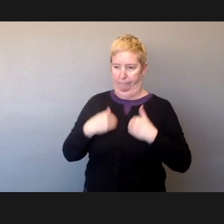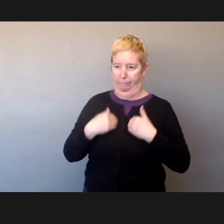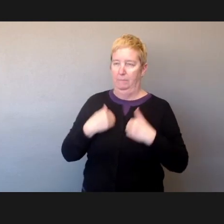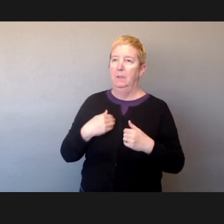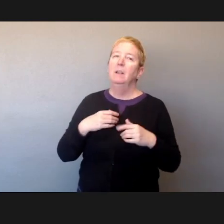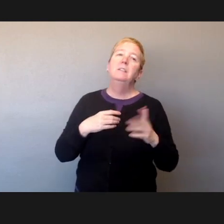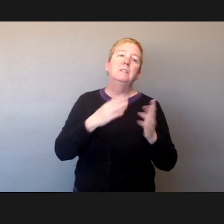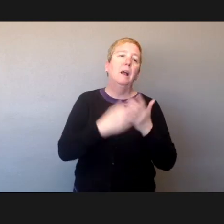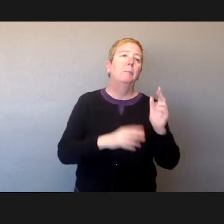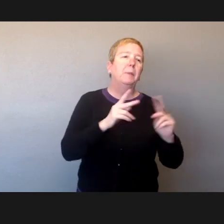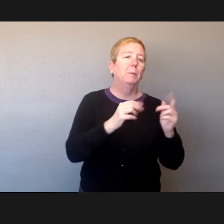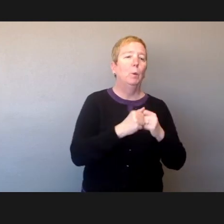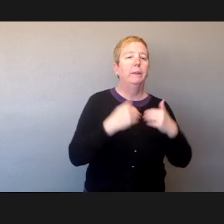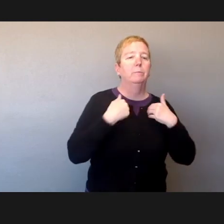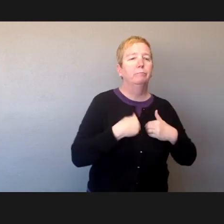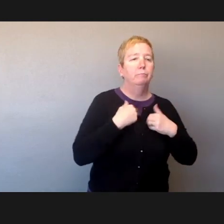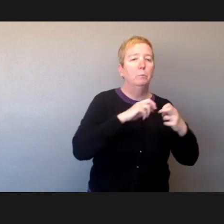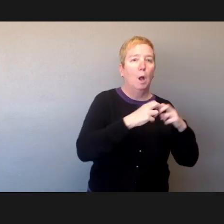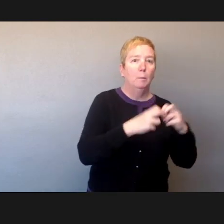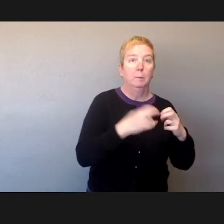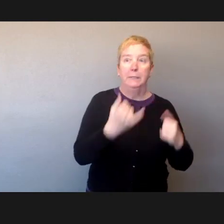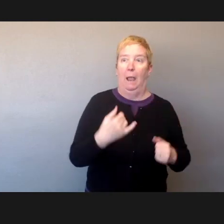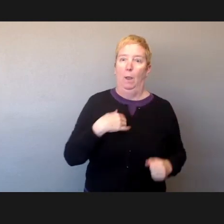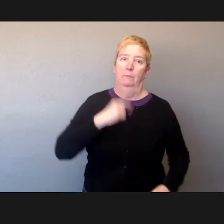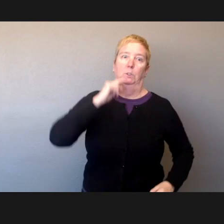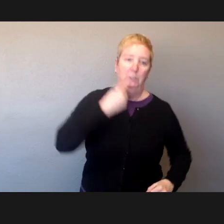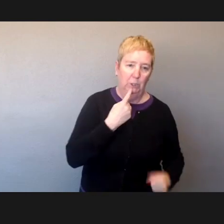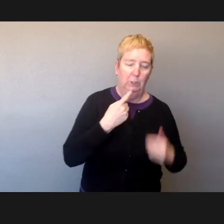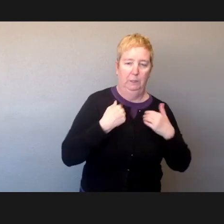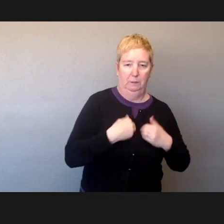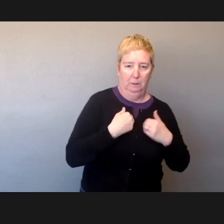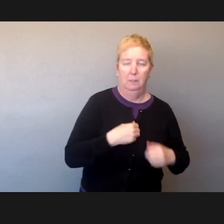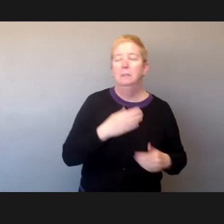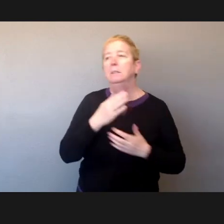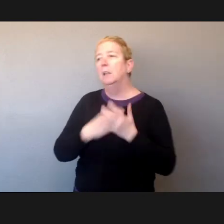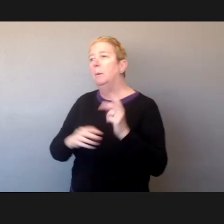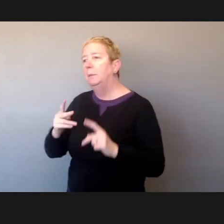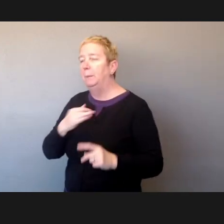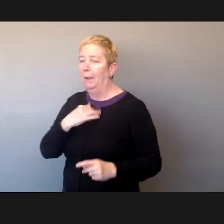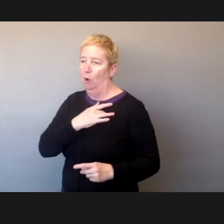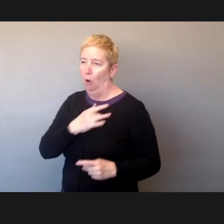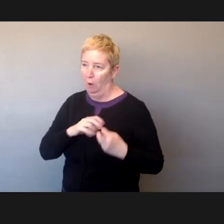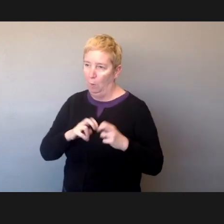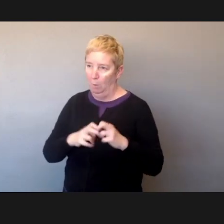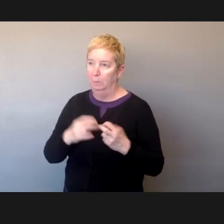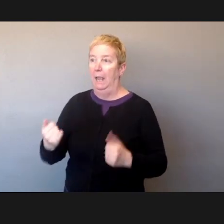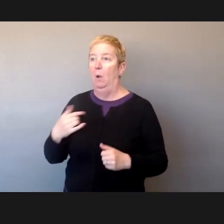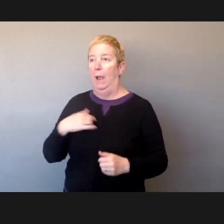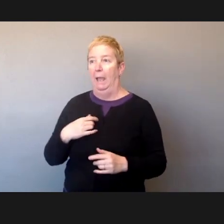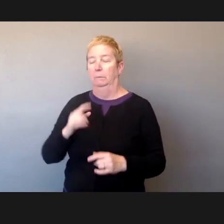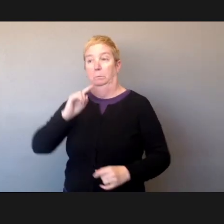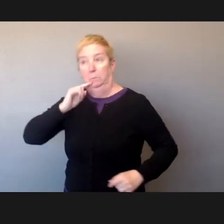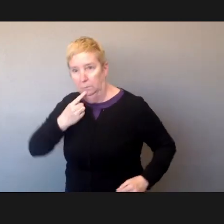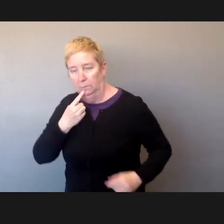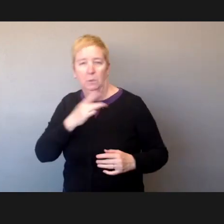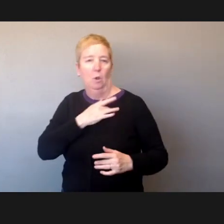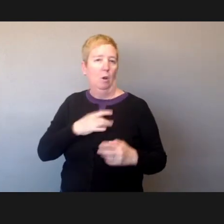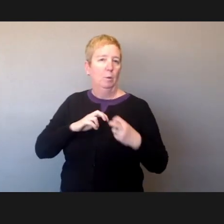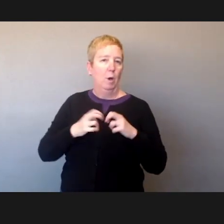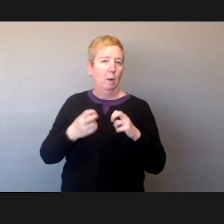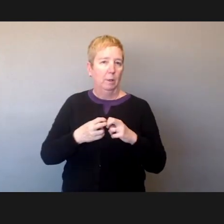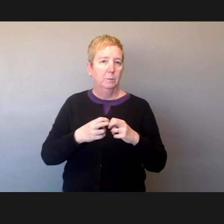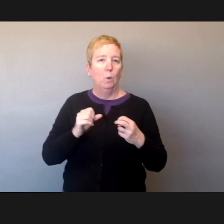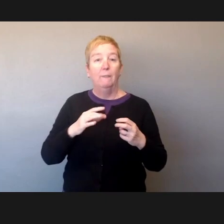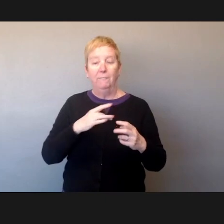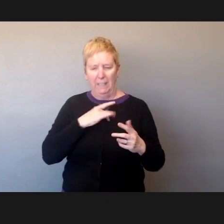People with chronic heart disease who got COVID, who now are approaching end-stage heart disease. So it's complicated. It's an overlay on top